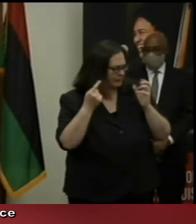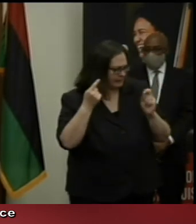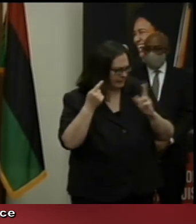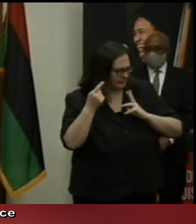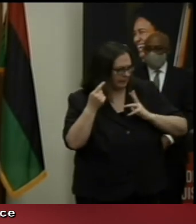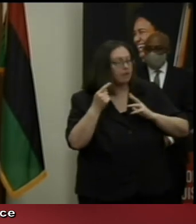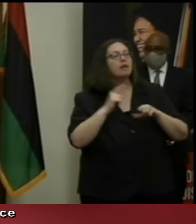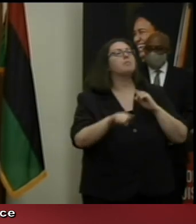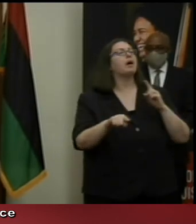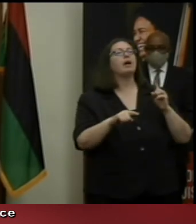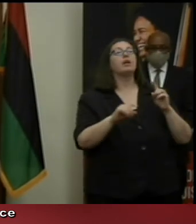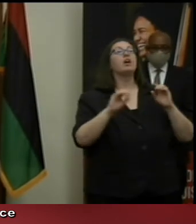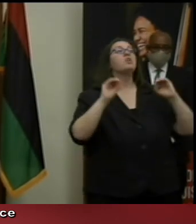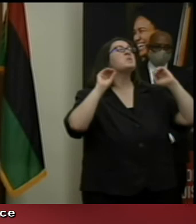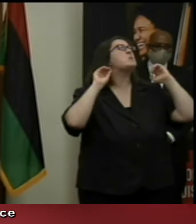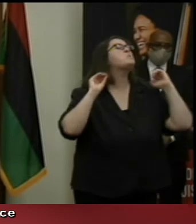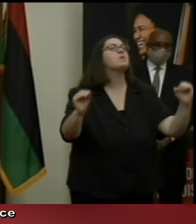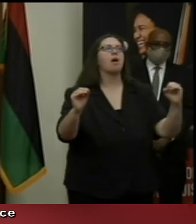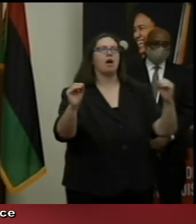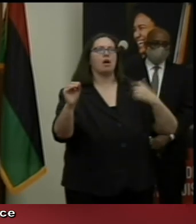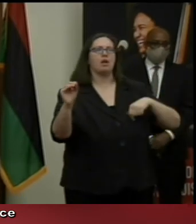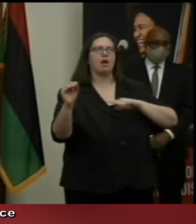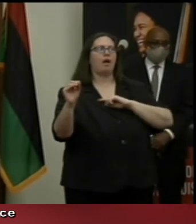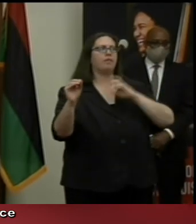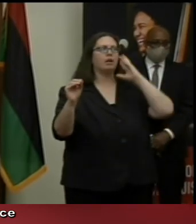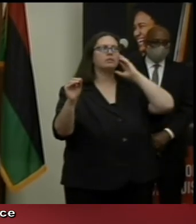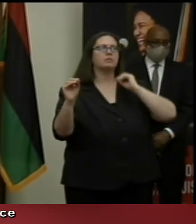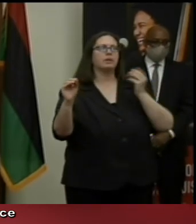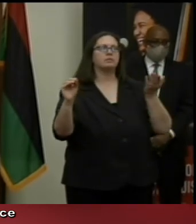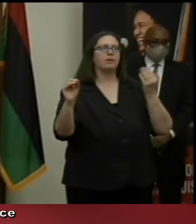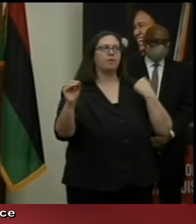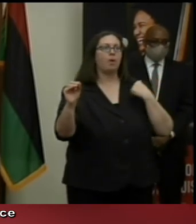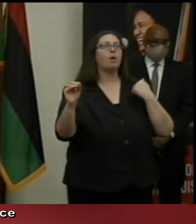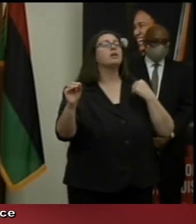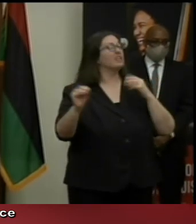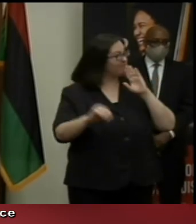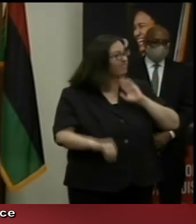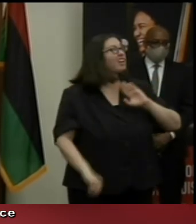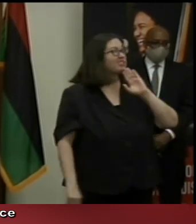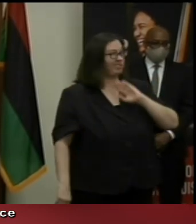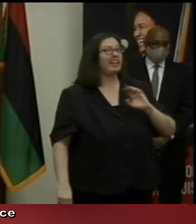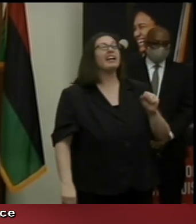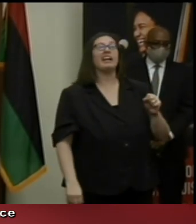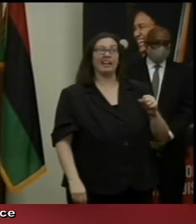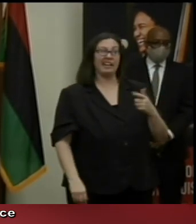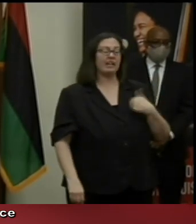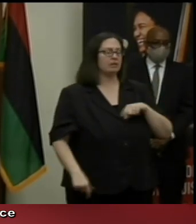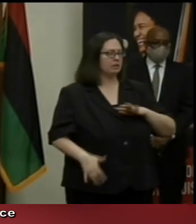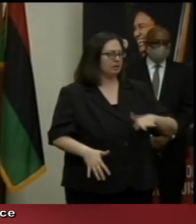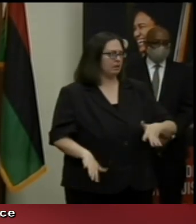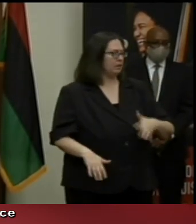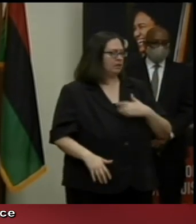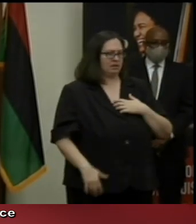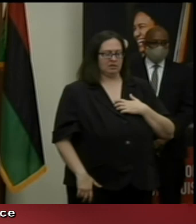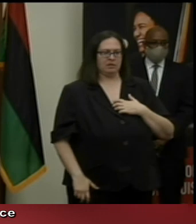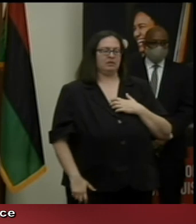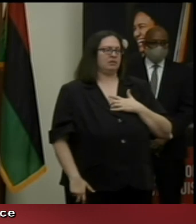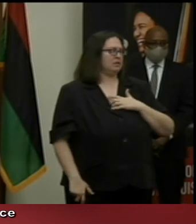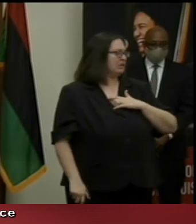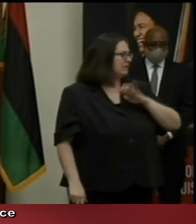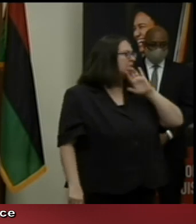have ever been through this before, and it is frustrating, and it does make us all anxious,